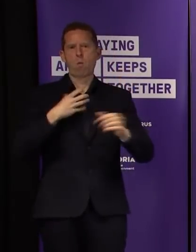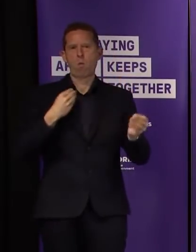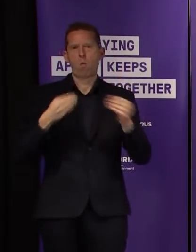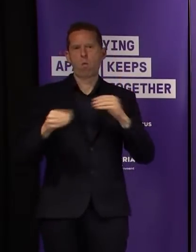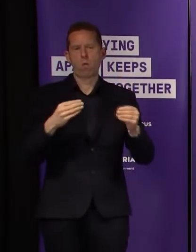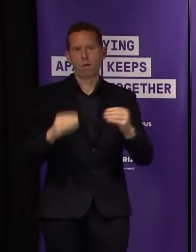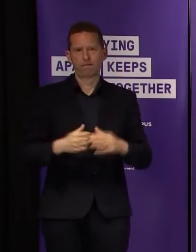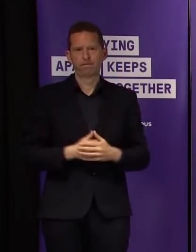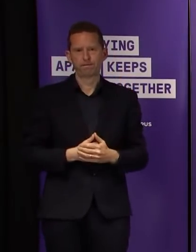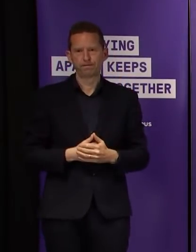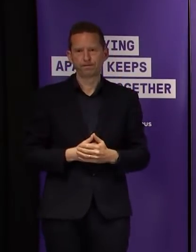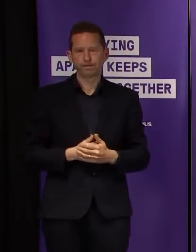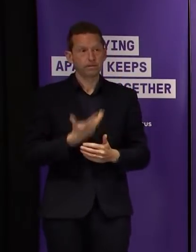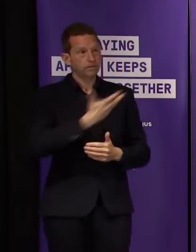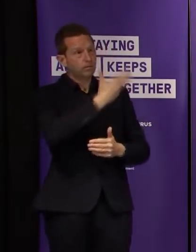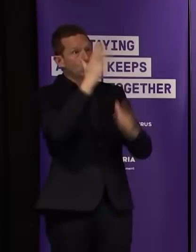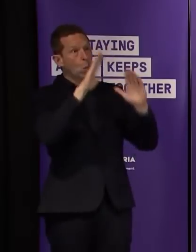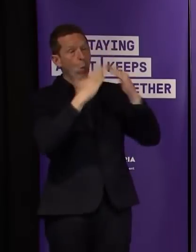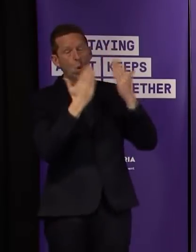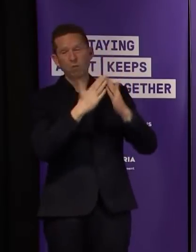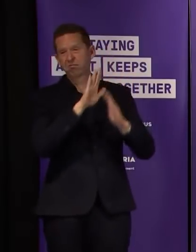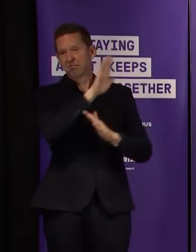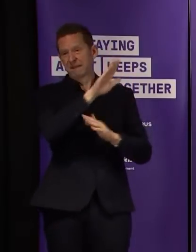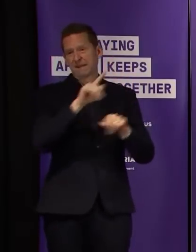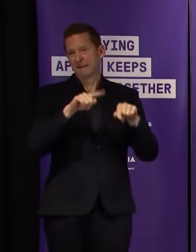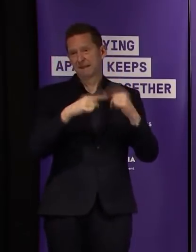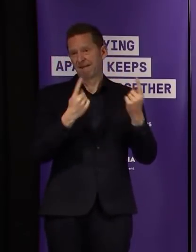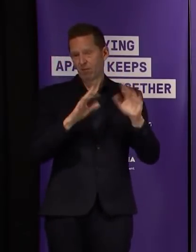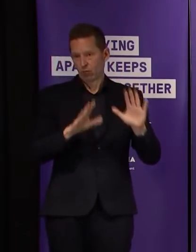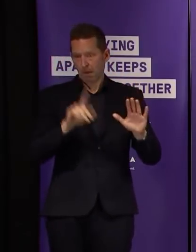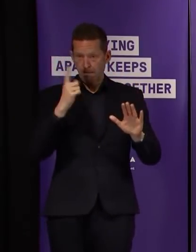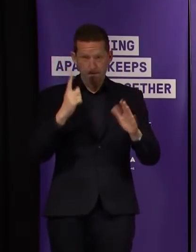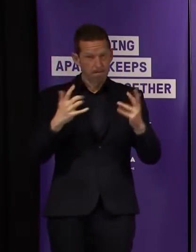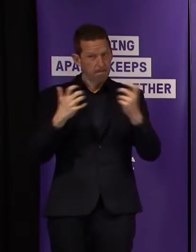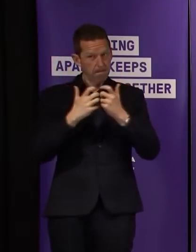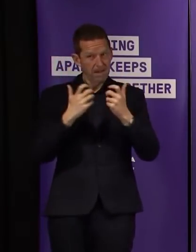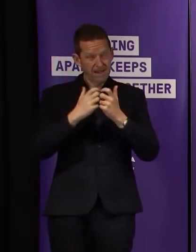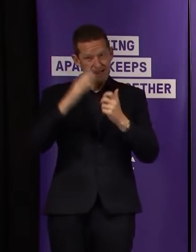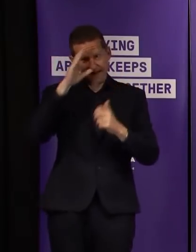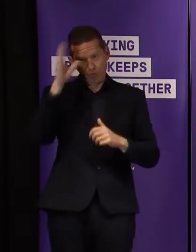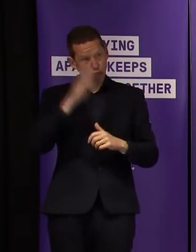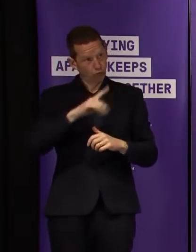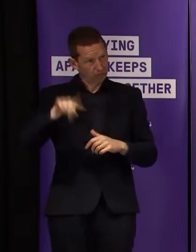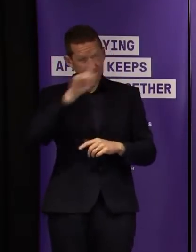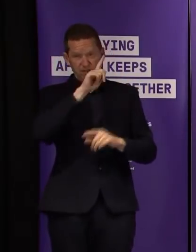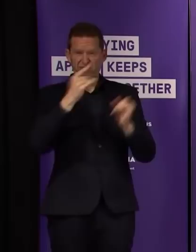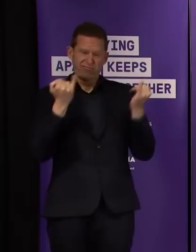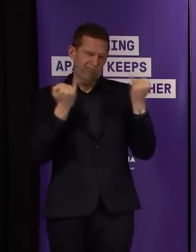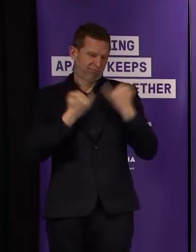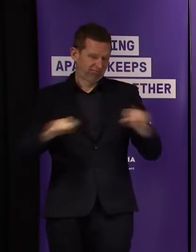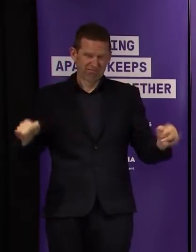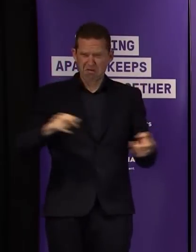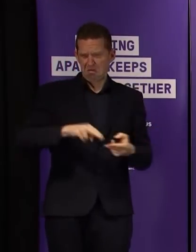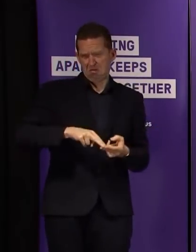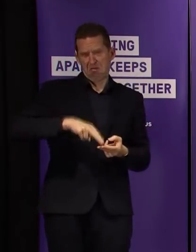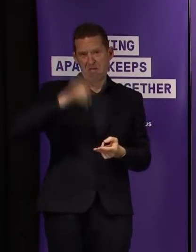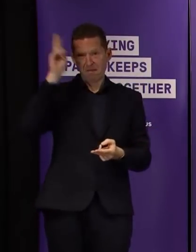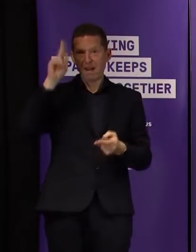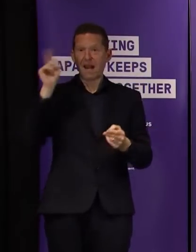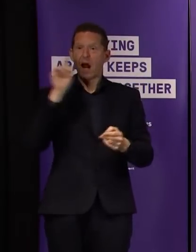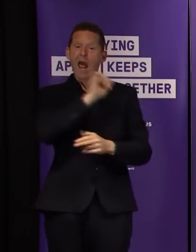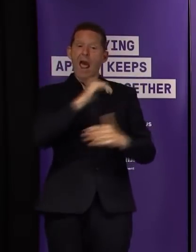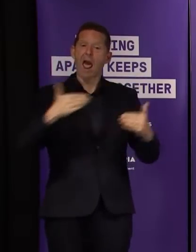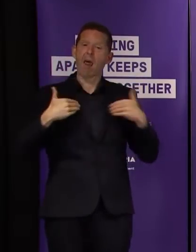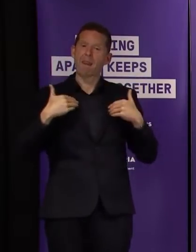of the world are at different points, but there are many, many countries that are now facing the prospect of either having their healthcare